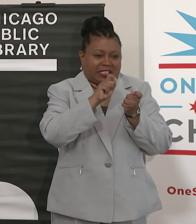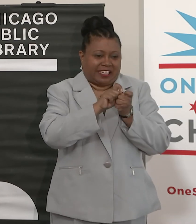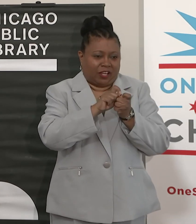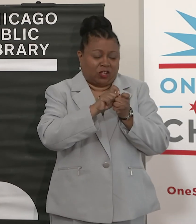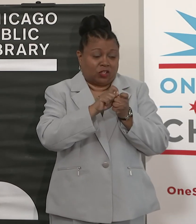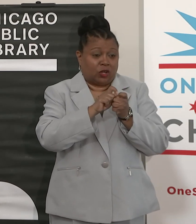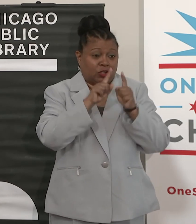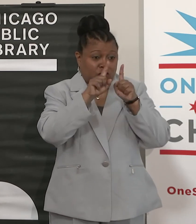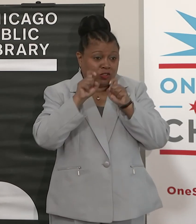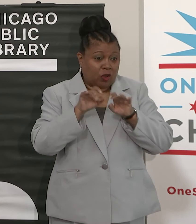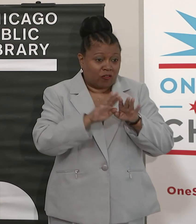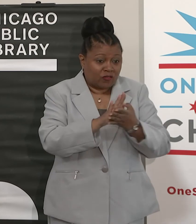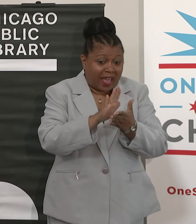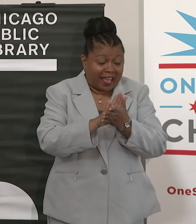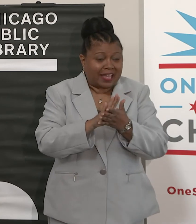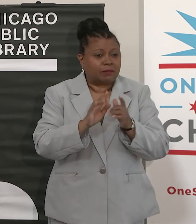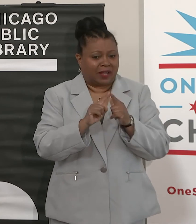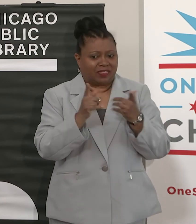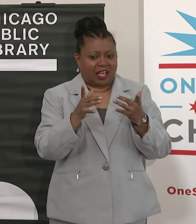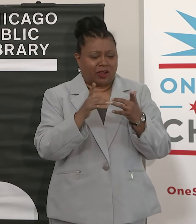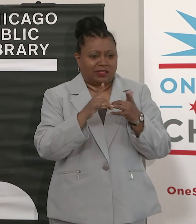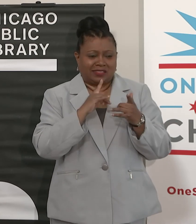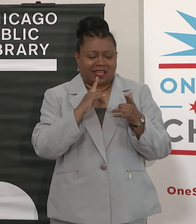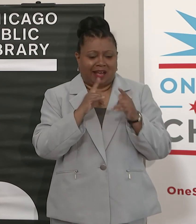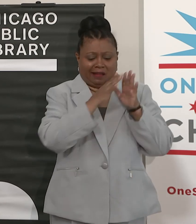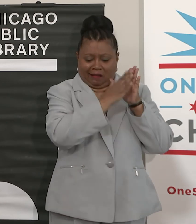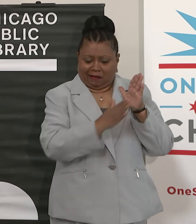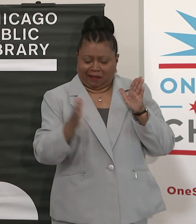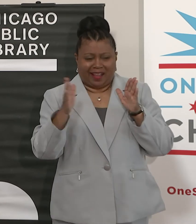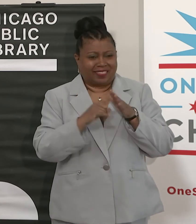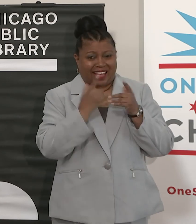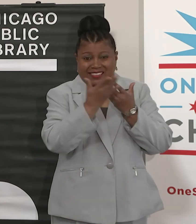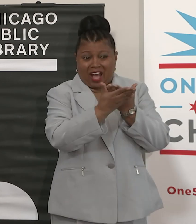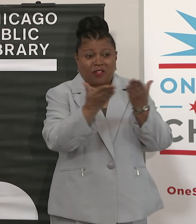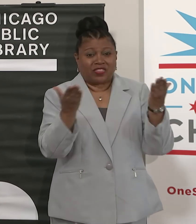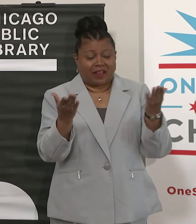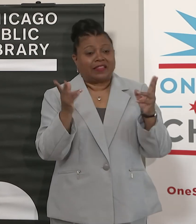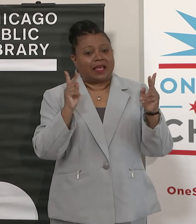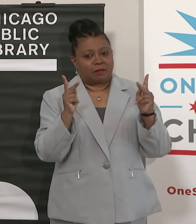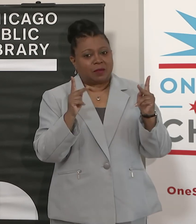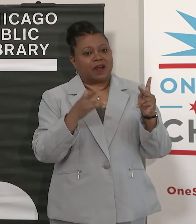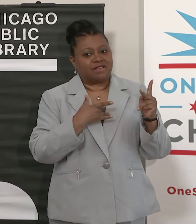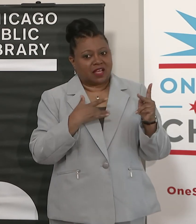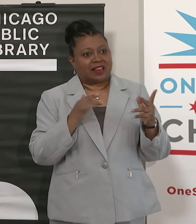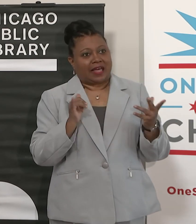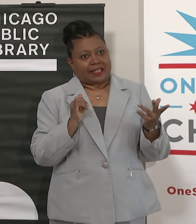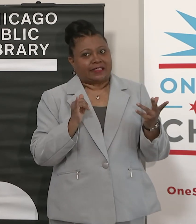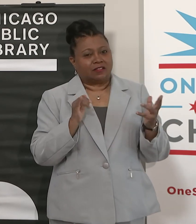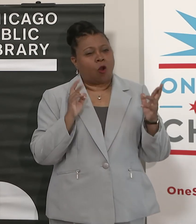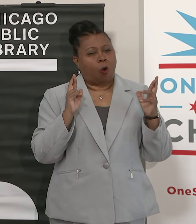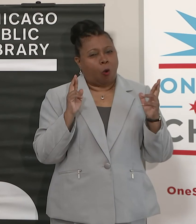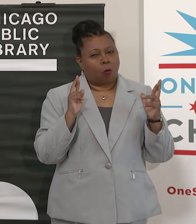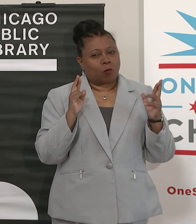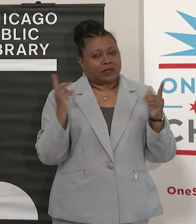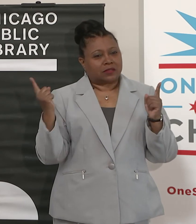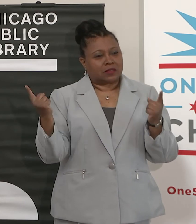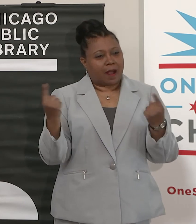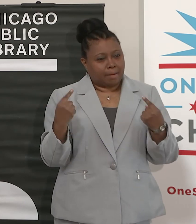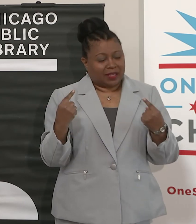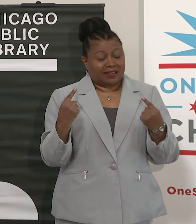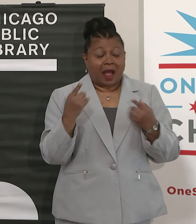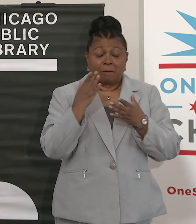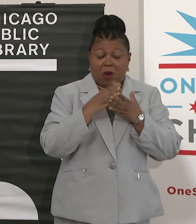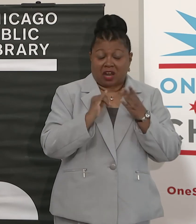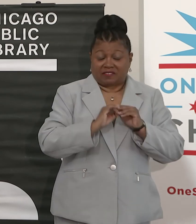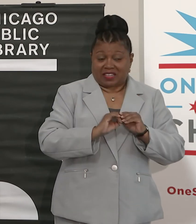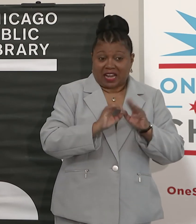particular survey, but there's a dynamism, I think, that's out there that people feel like hope is coming. Part